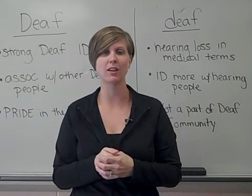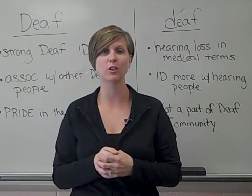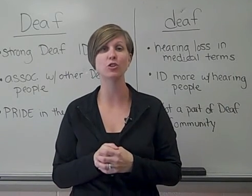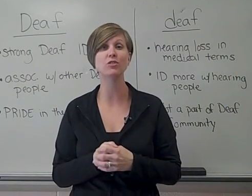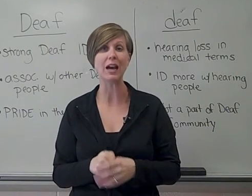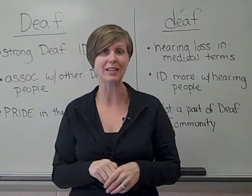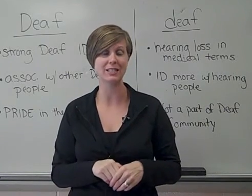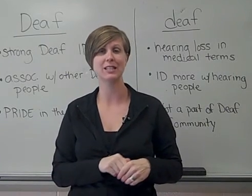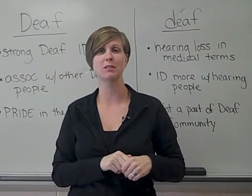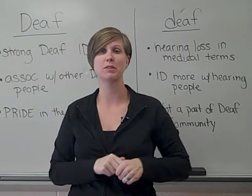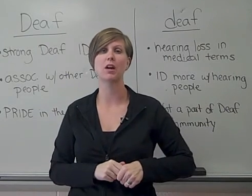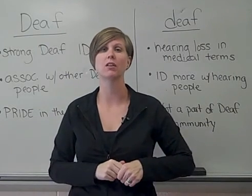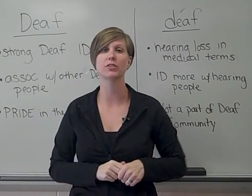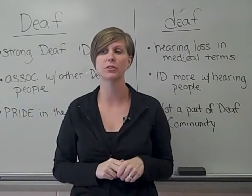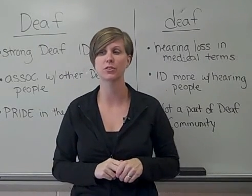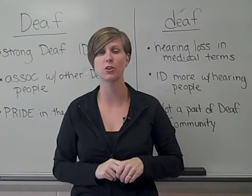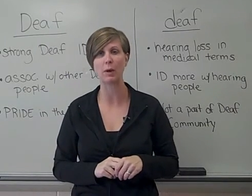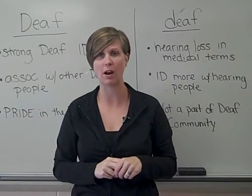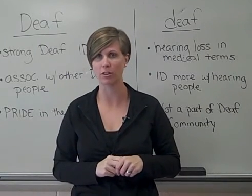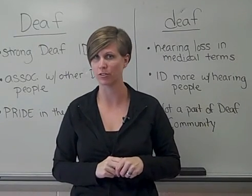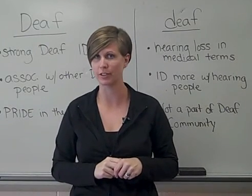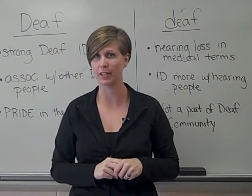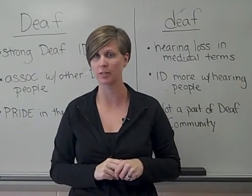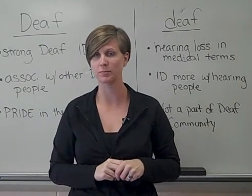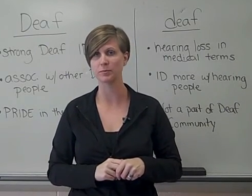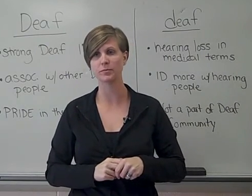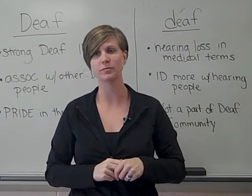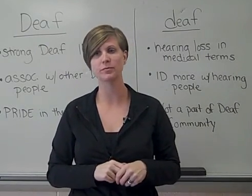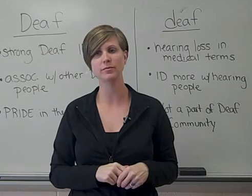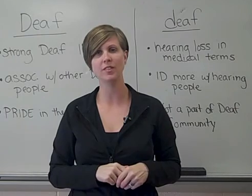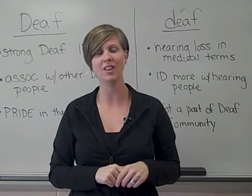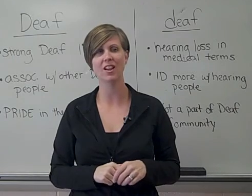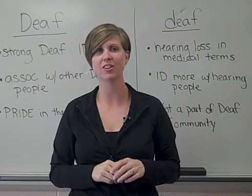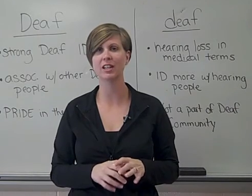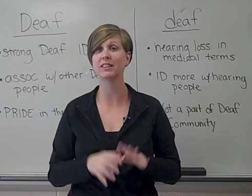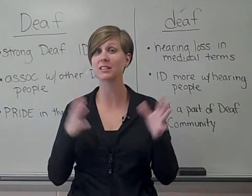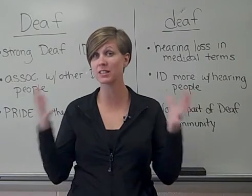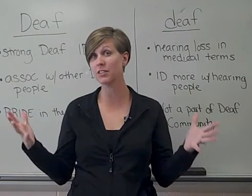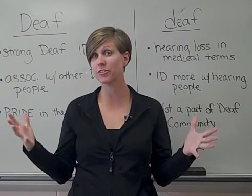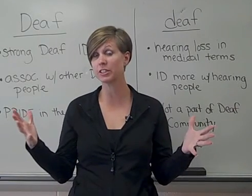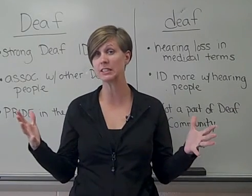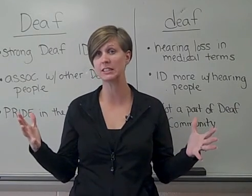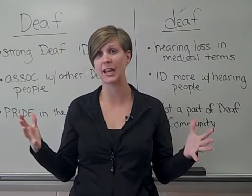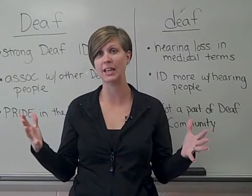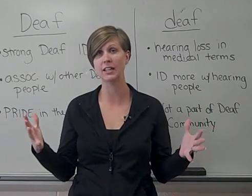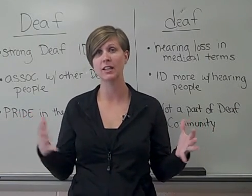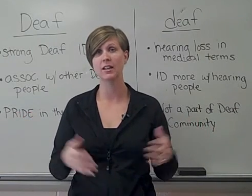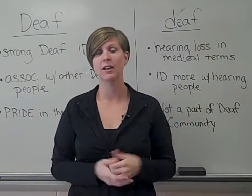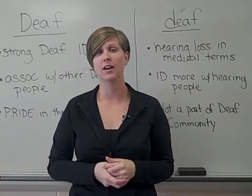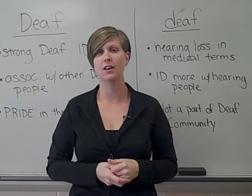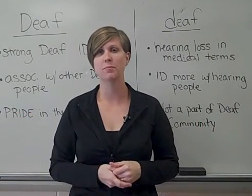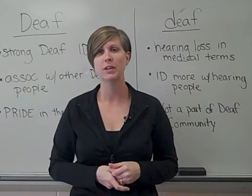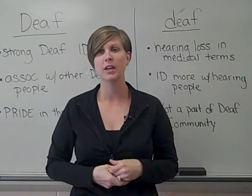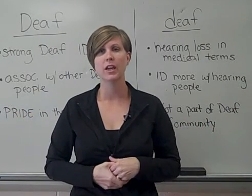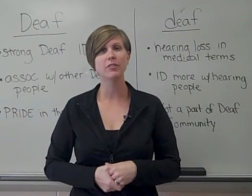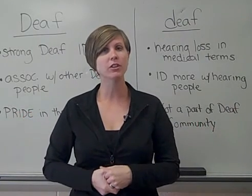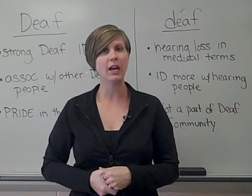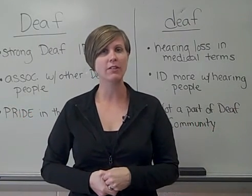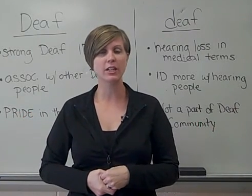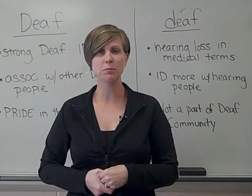can unite themselves so powerfully. All right, that's it for today. If you have any